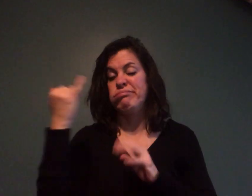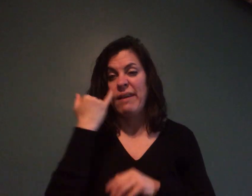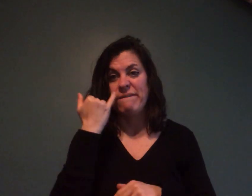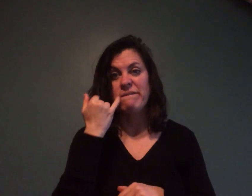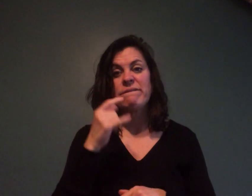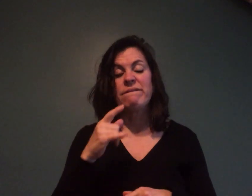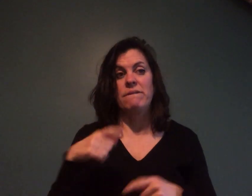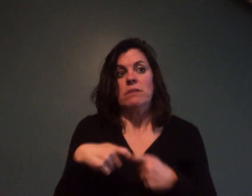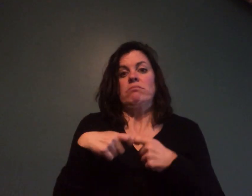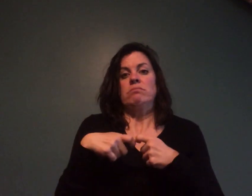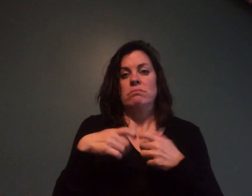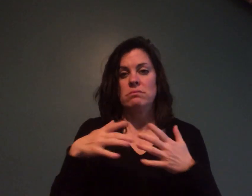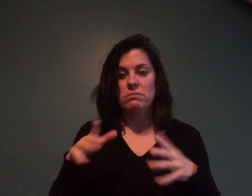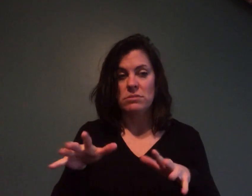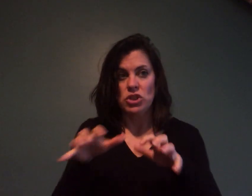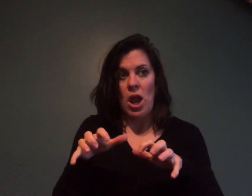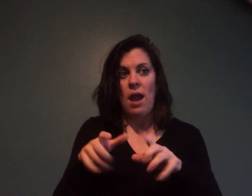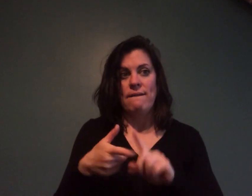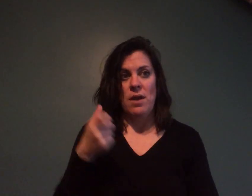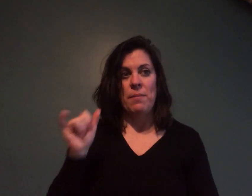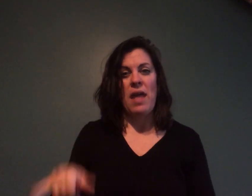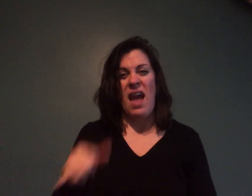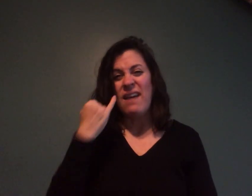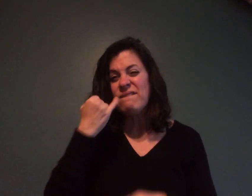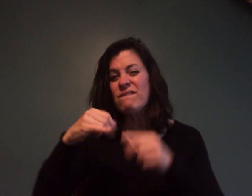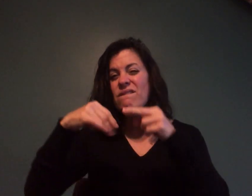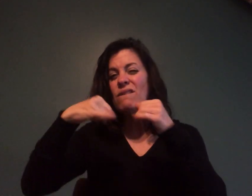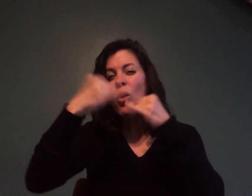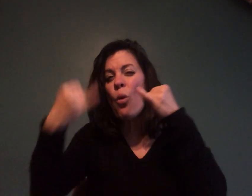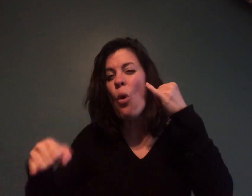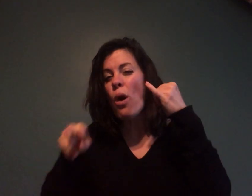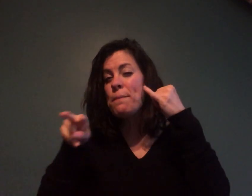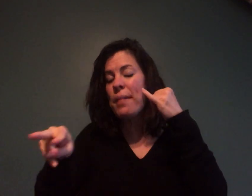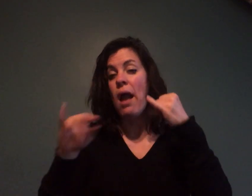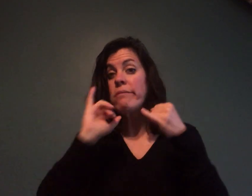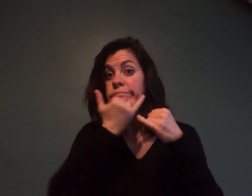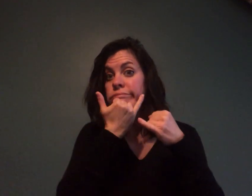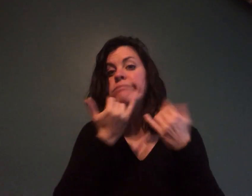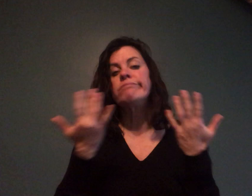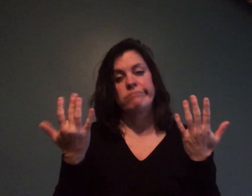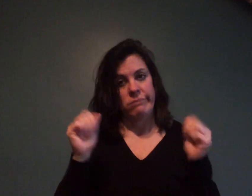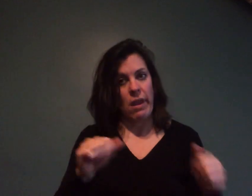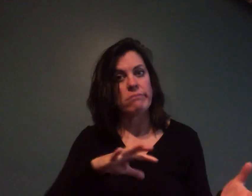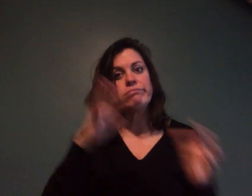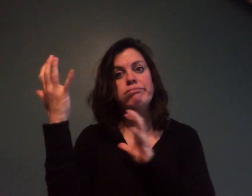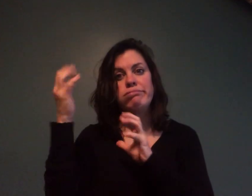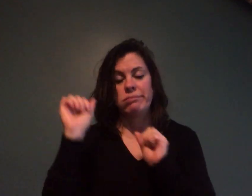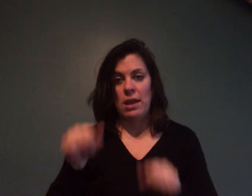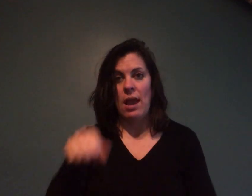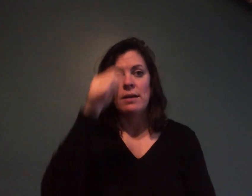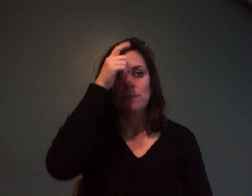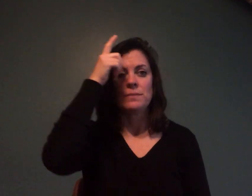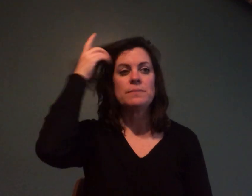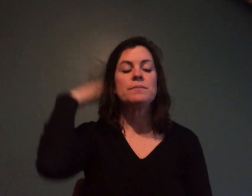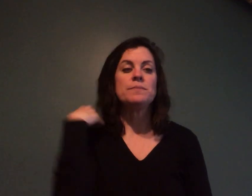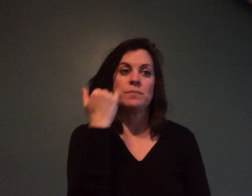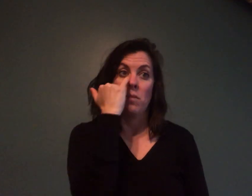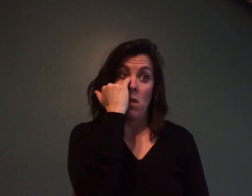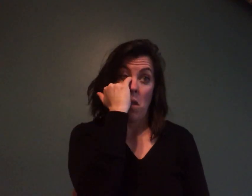That was a joke, Sam. But anyway, all right. And heart stops, and they're just using some different comparisons here, that type of thing.